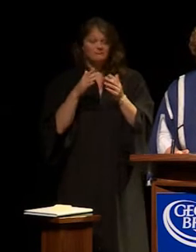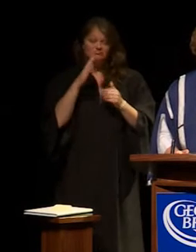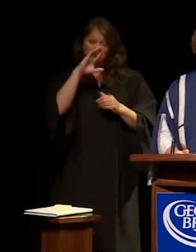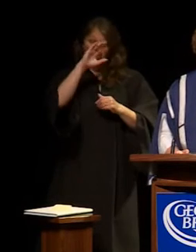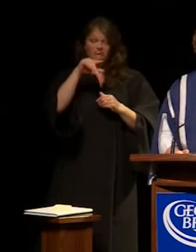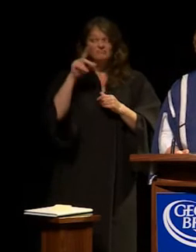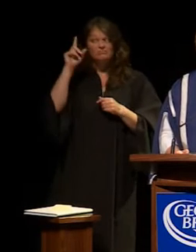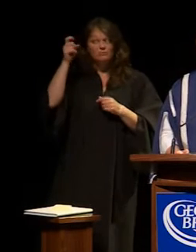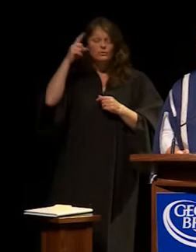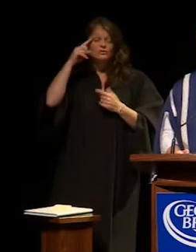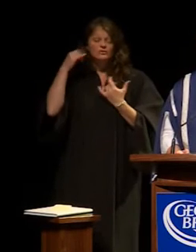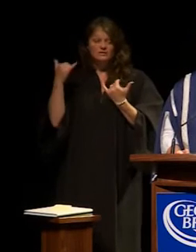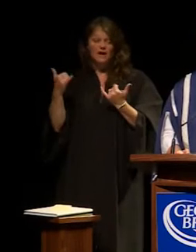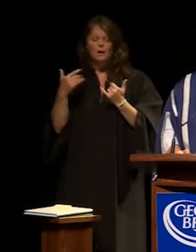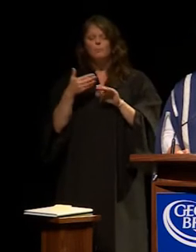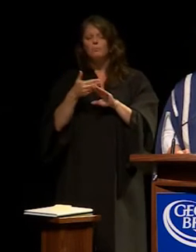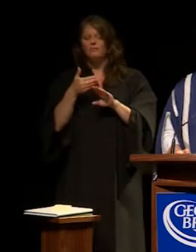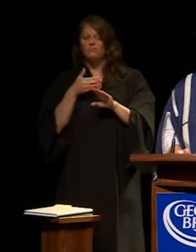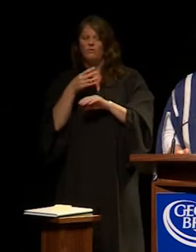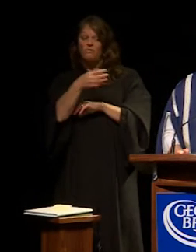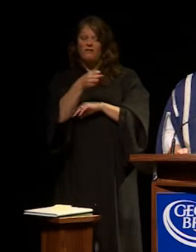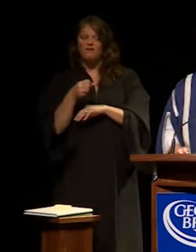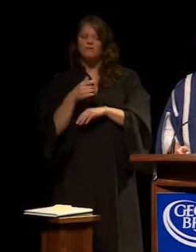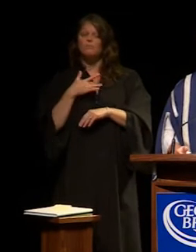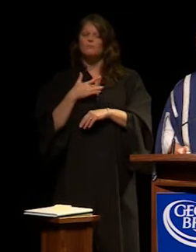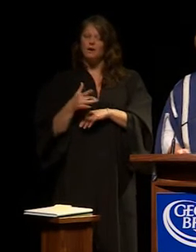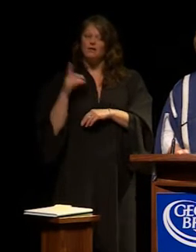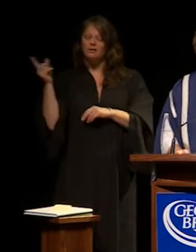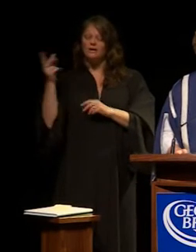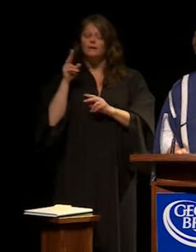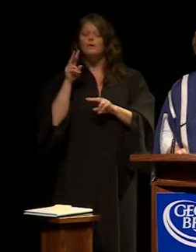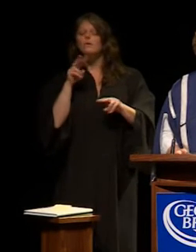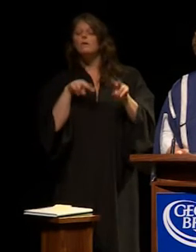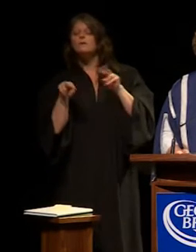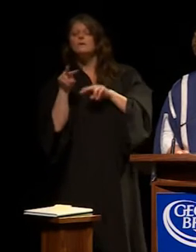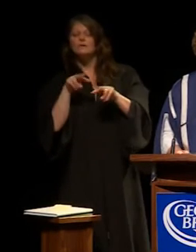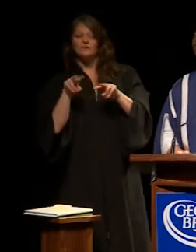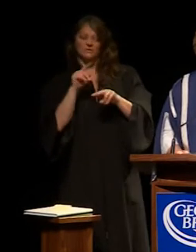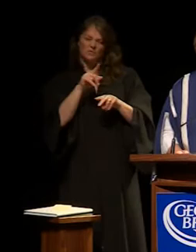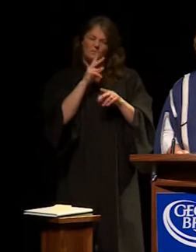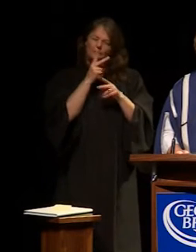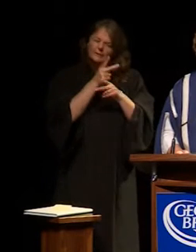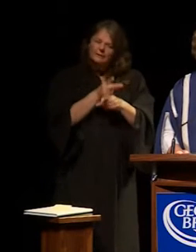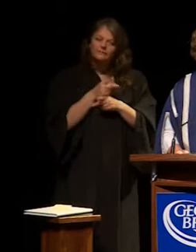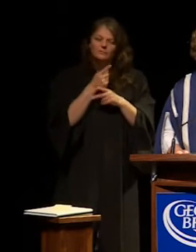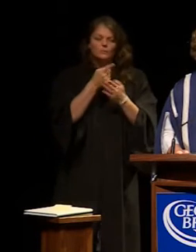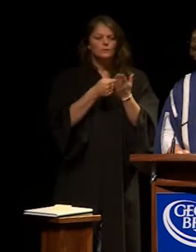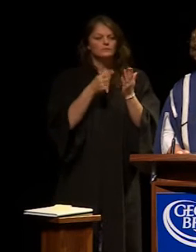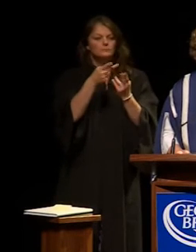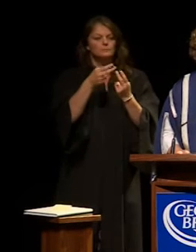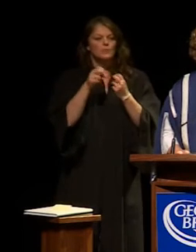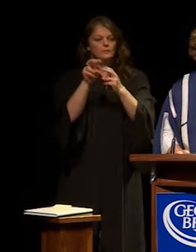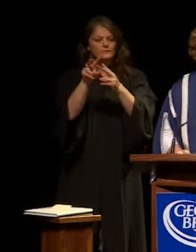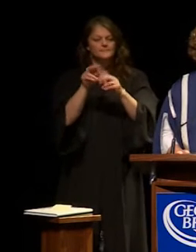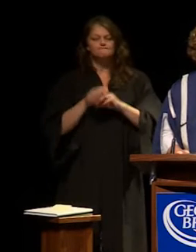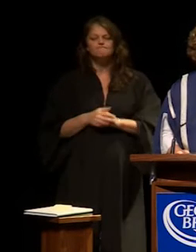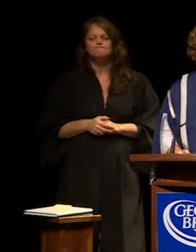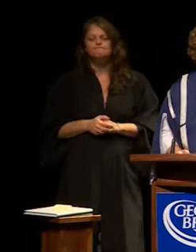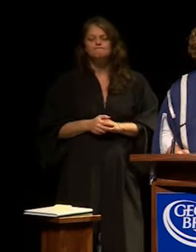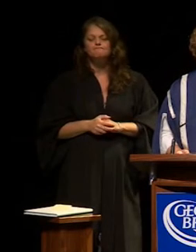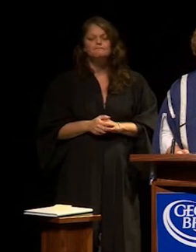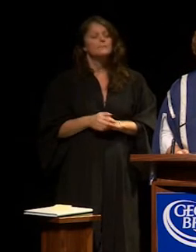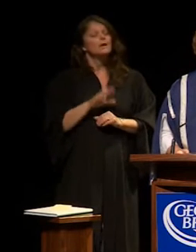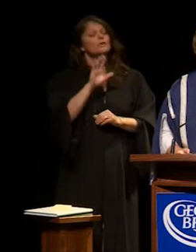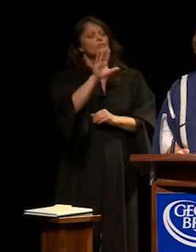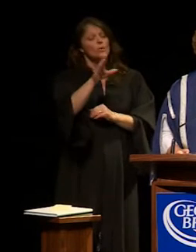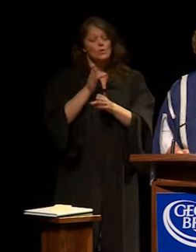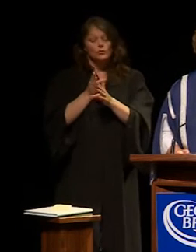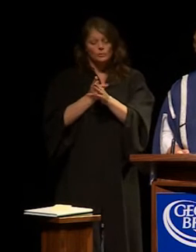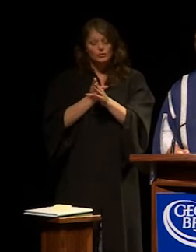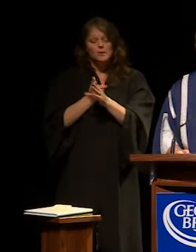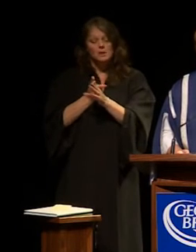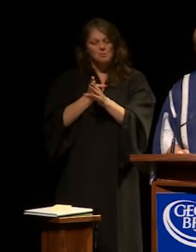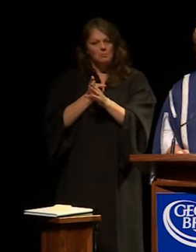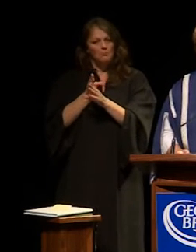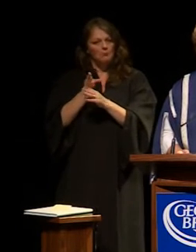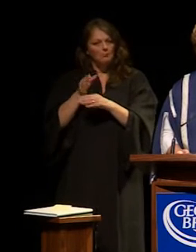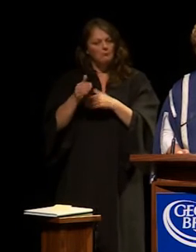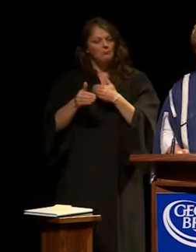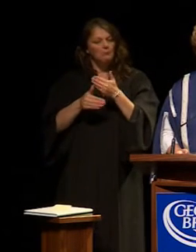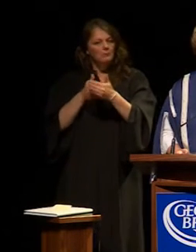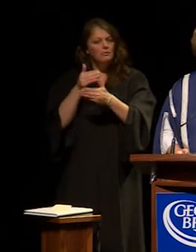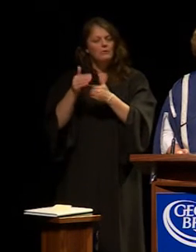media profiles, so be mindful of what you post. And as your career progresses, take time to